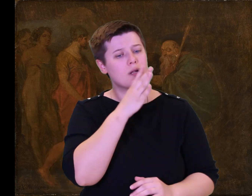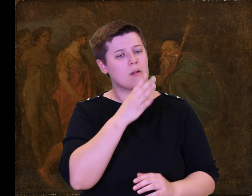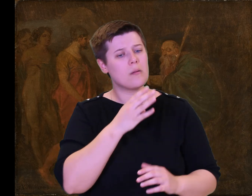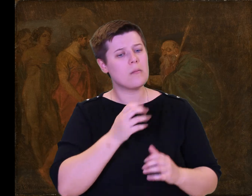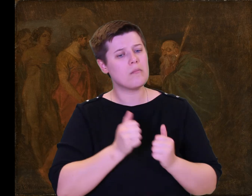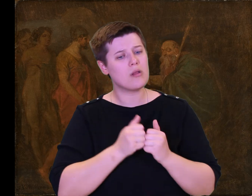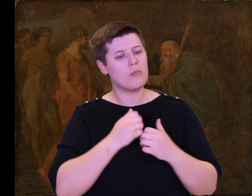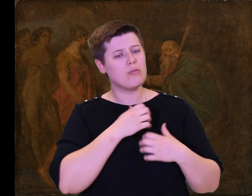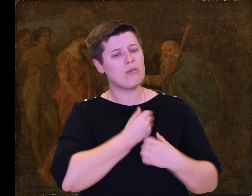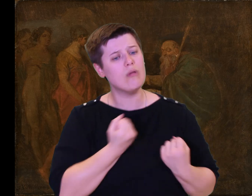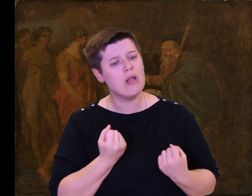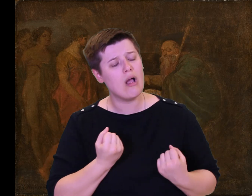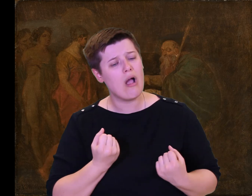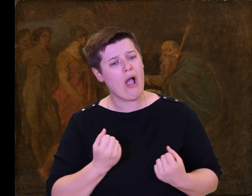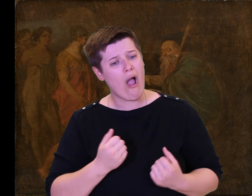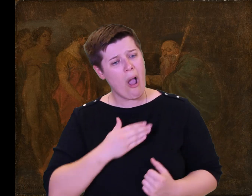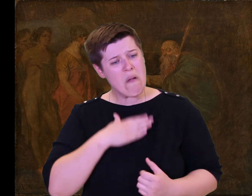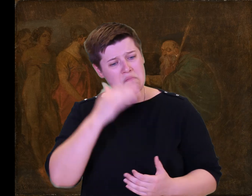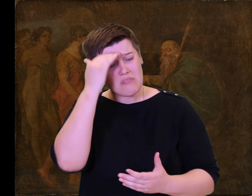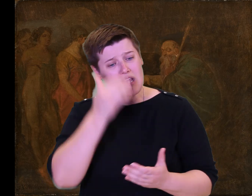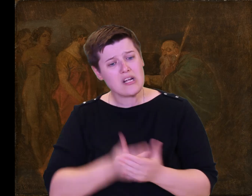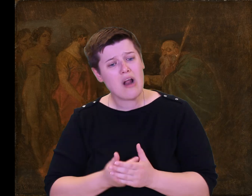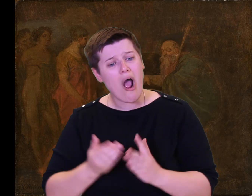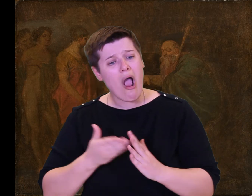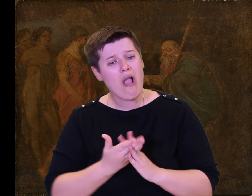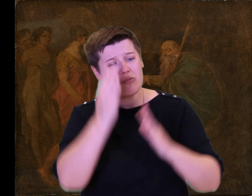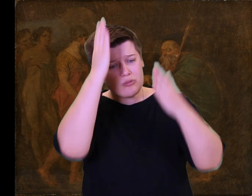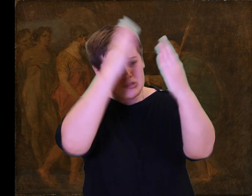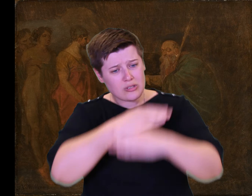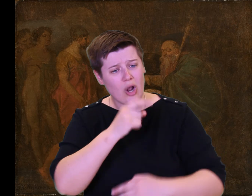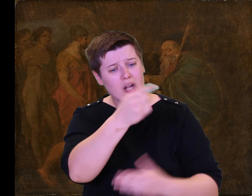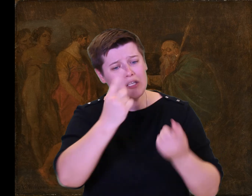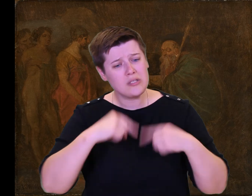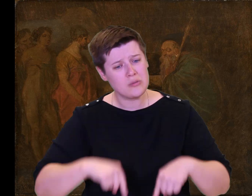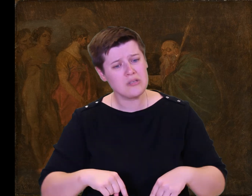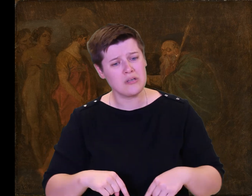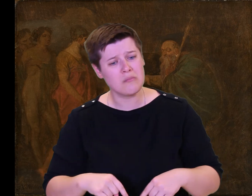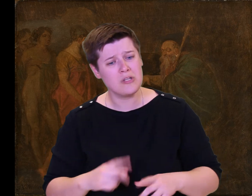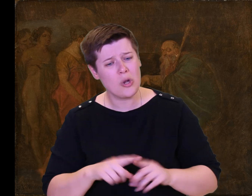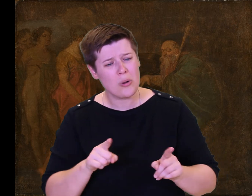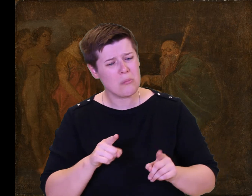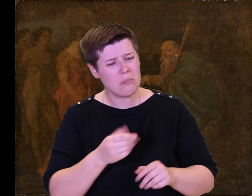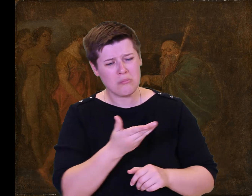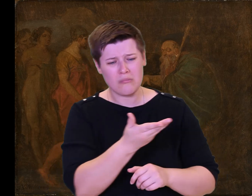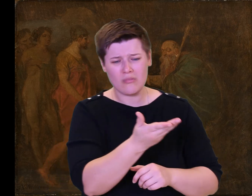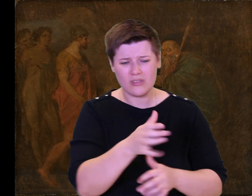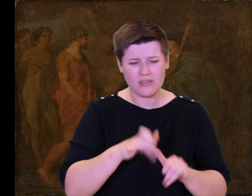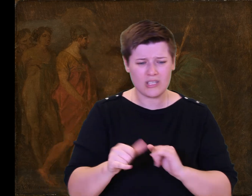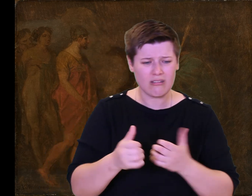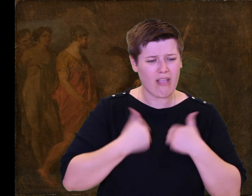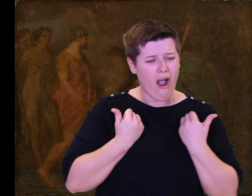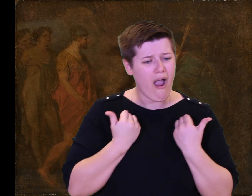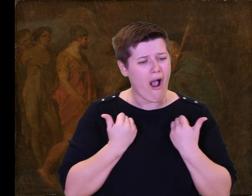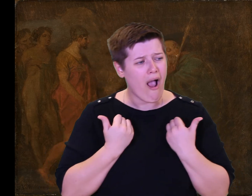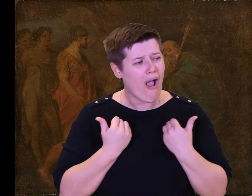I said, Tiresias, I hope the gods spin out this fate for me. But tell me